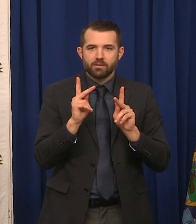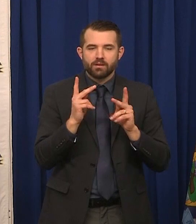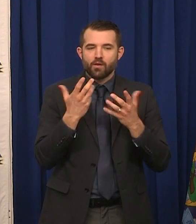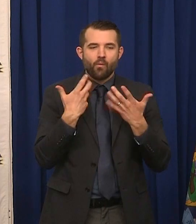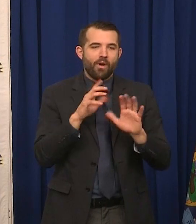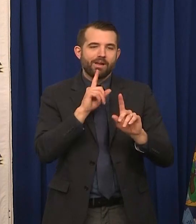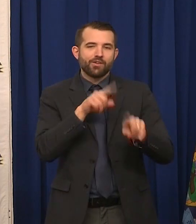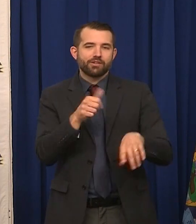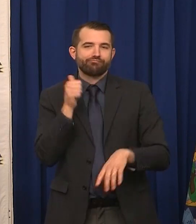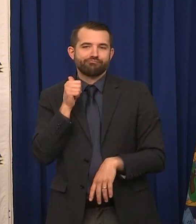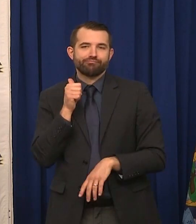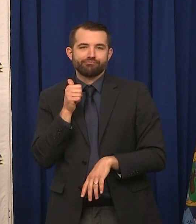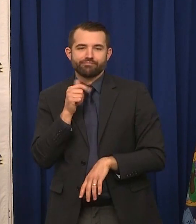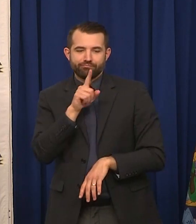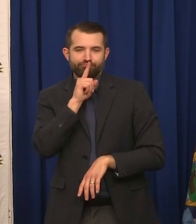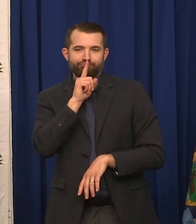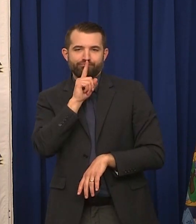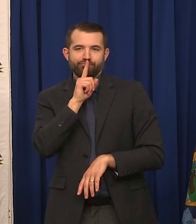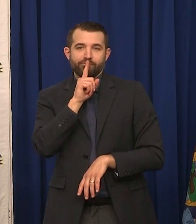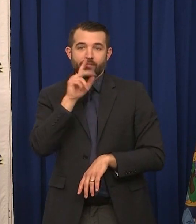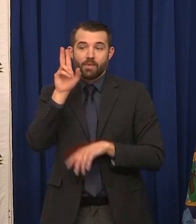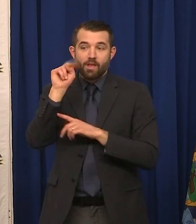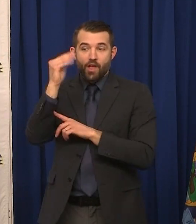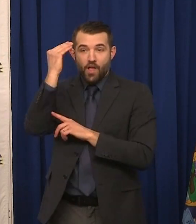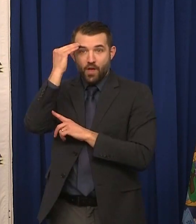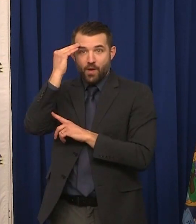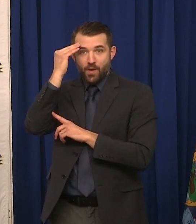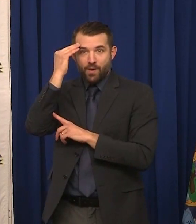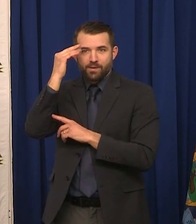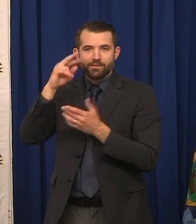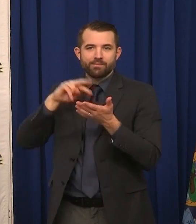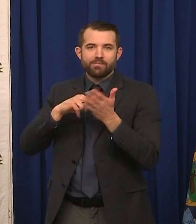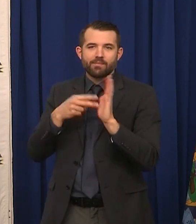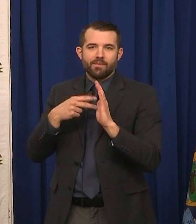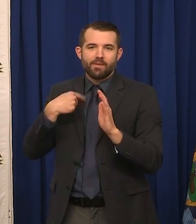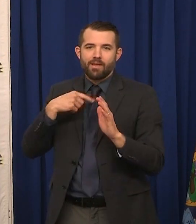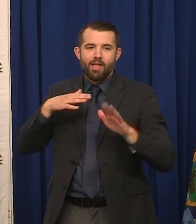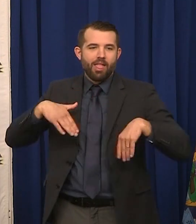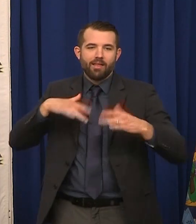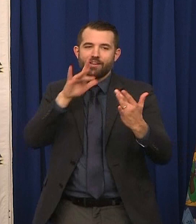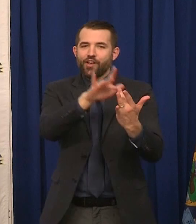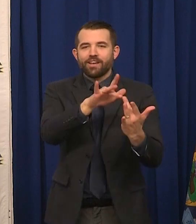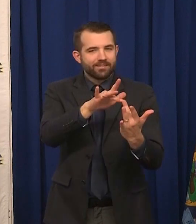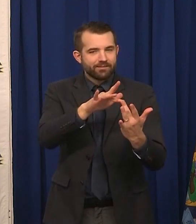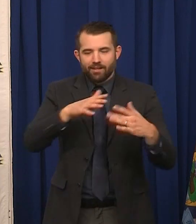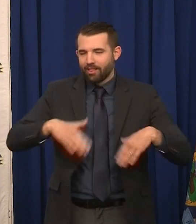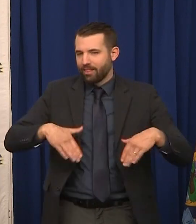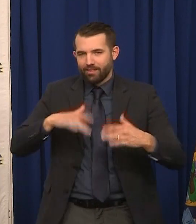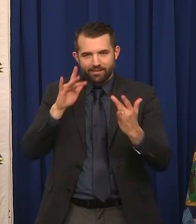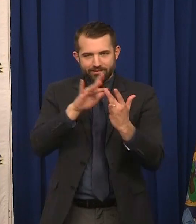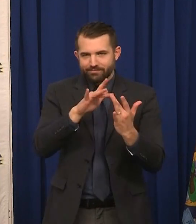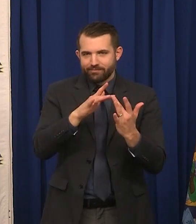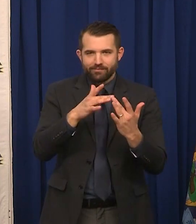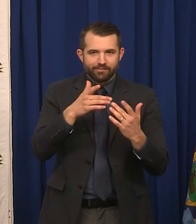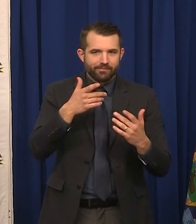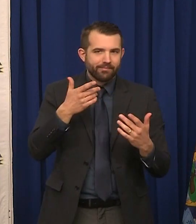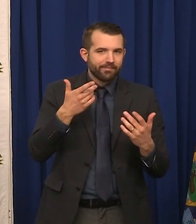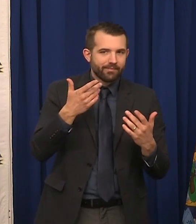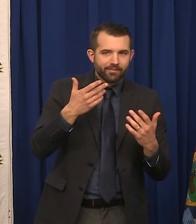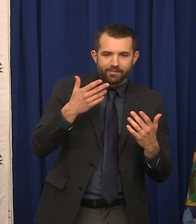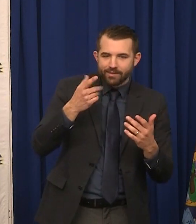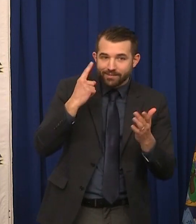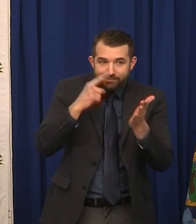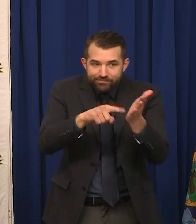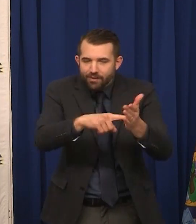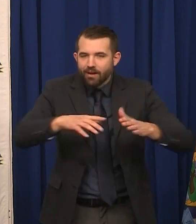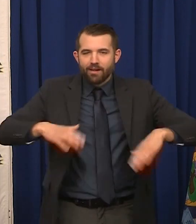unknown, all it means is that we have not yet touched base with that person, and our disease detectives are trying every single way we can to